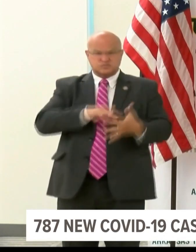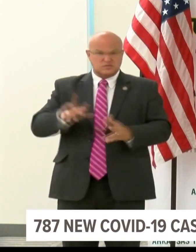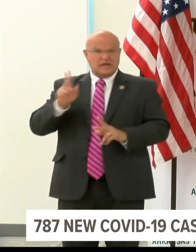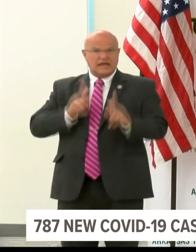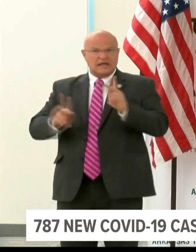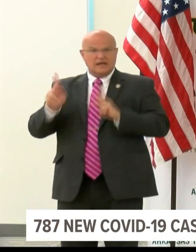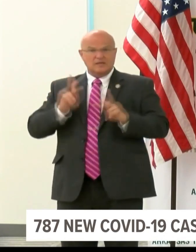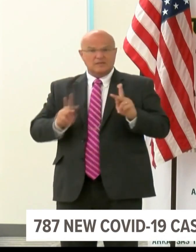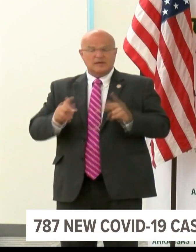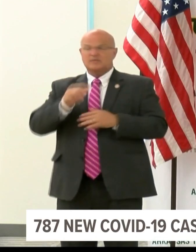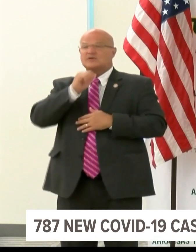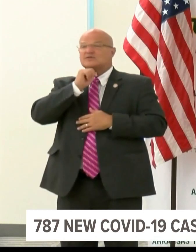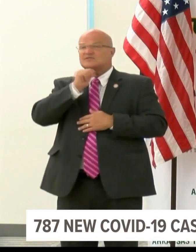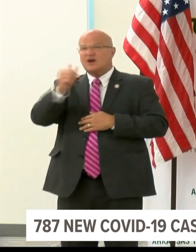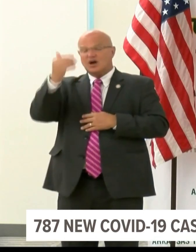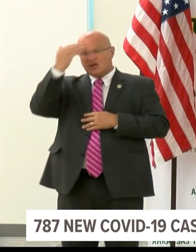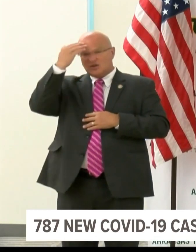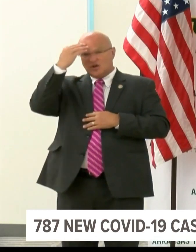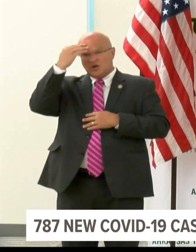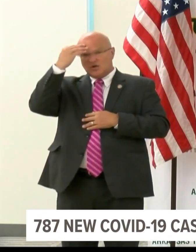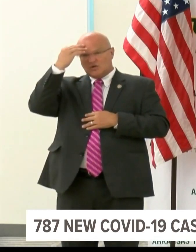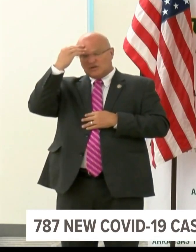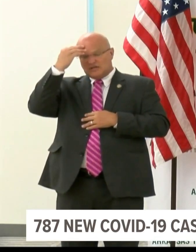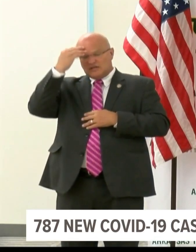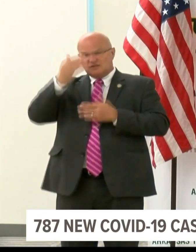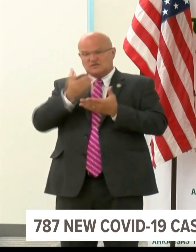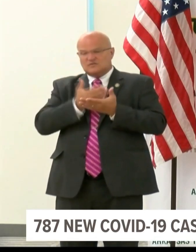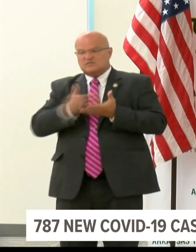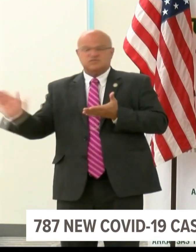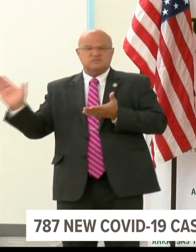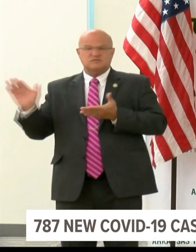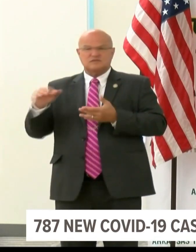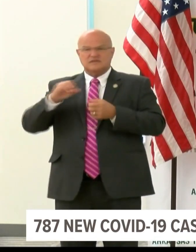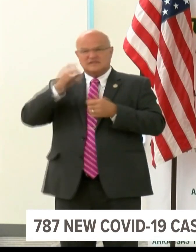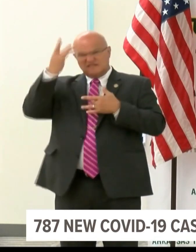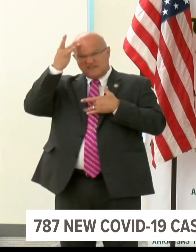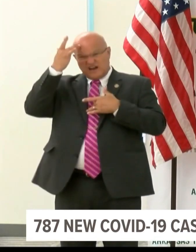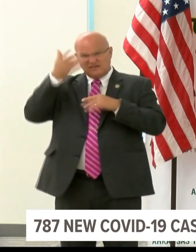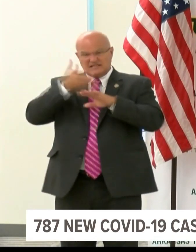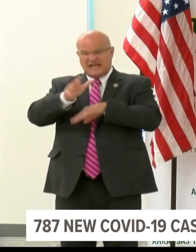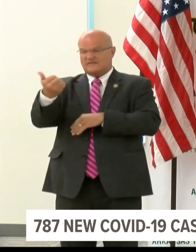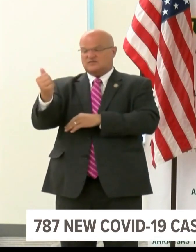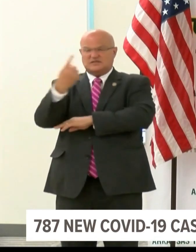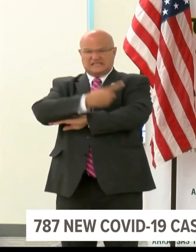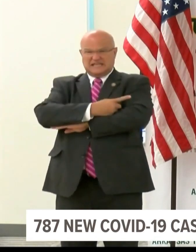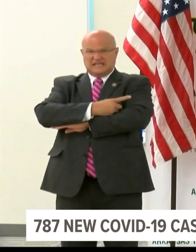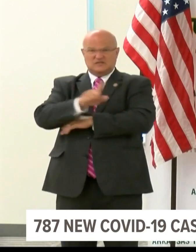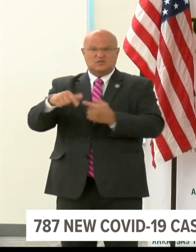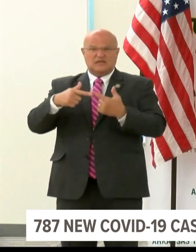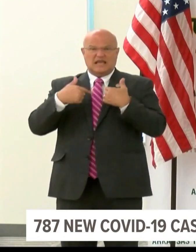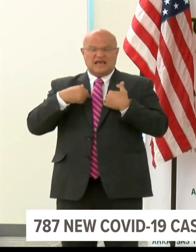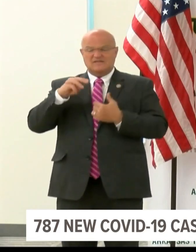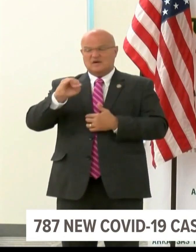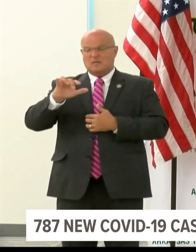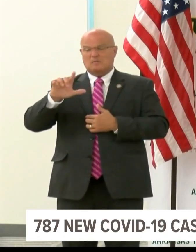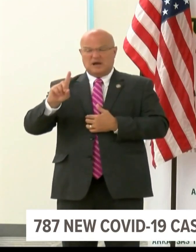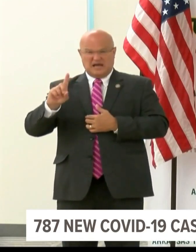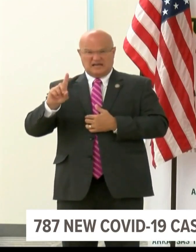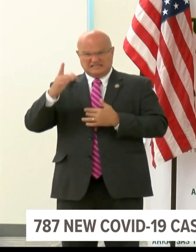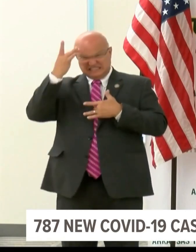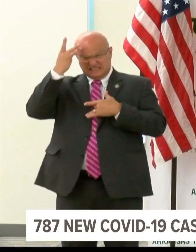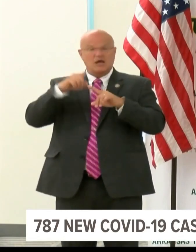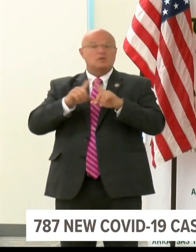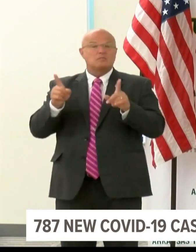people are not known to shed the virus after about 10 days when they have mild to moderate illness. But people who've